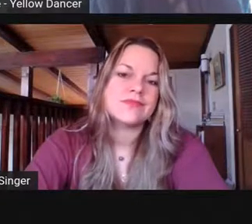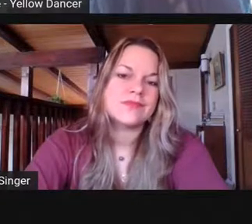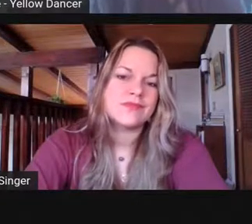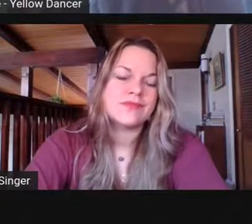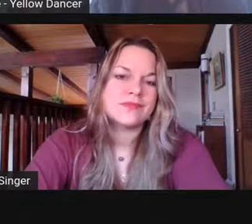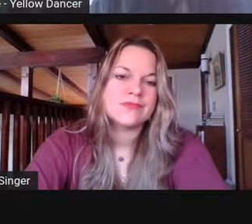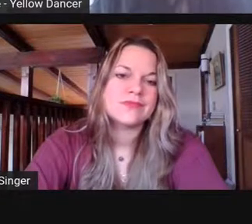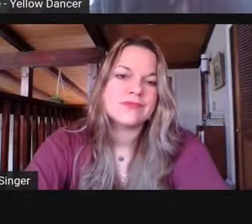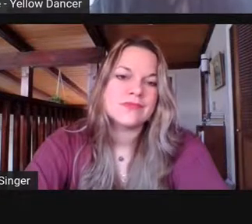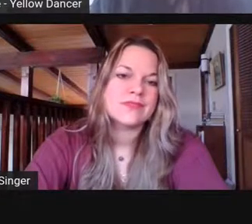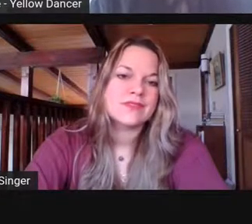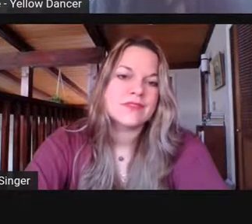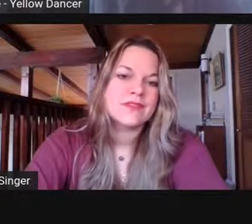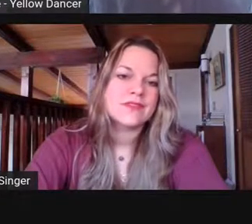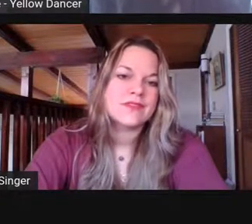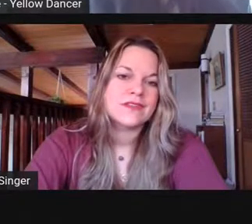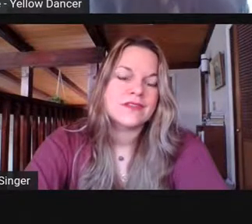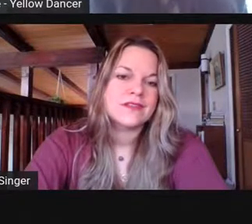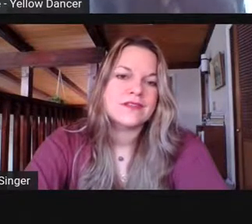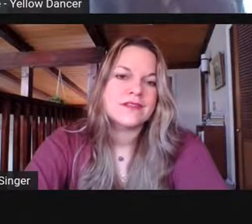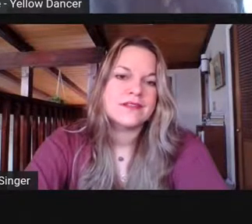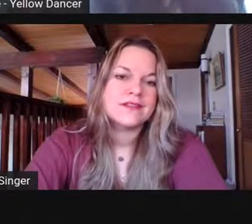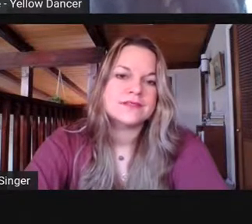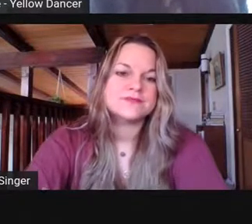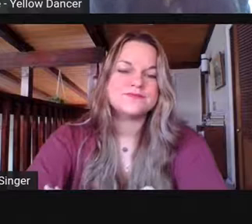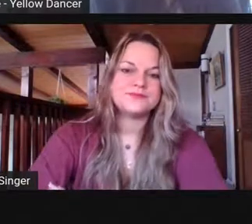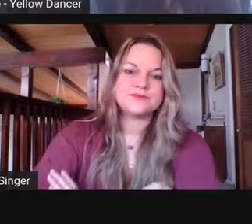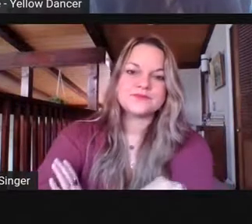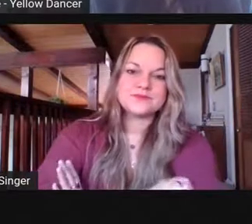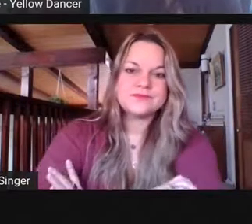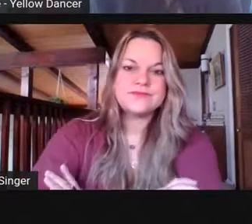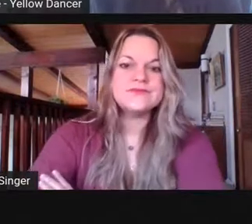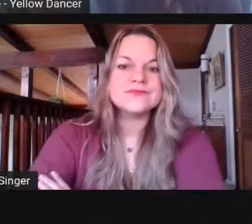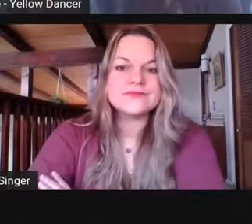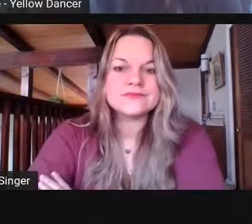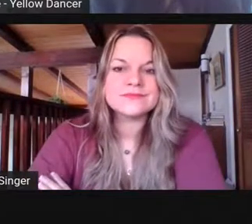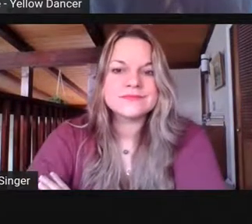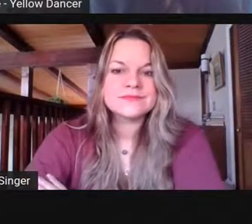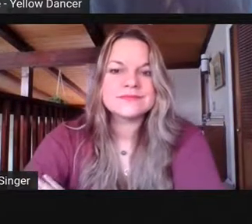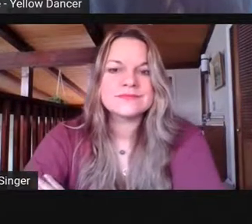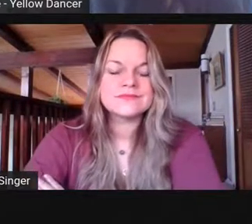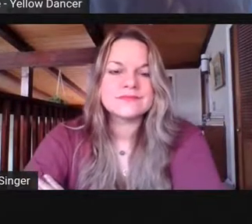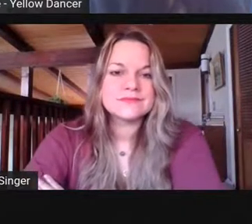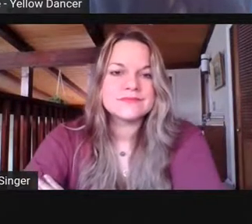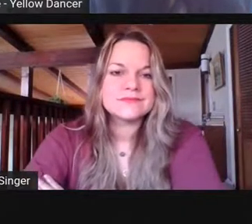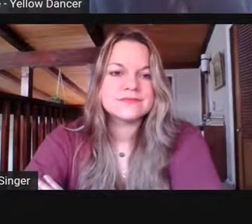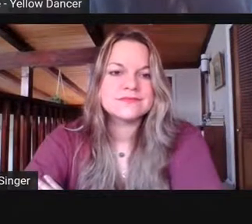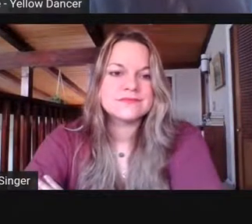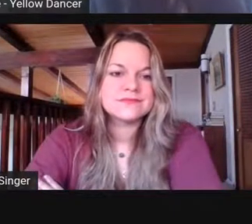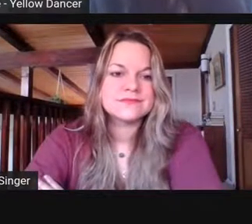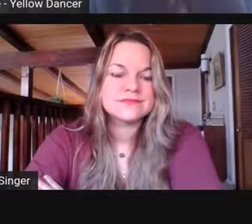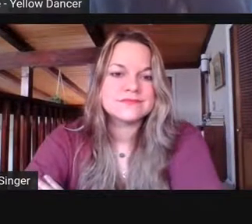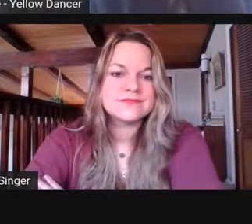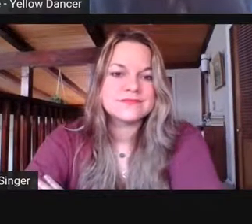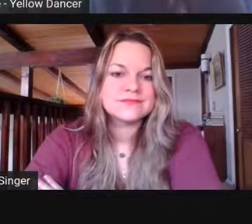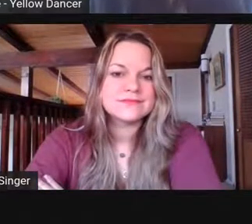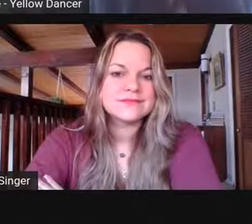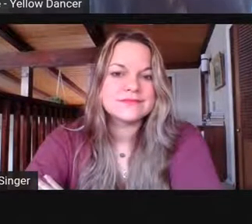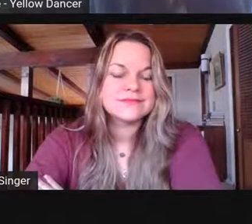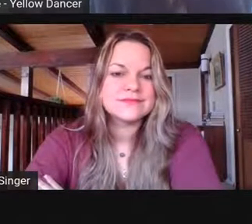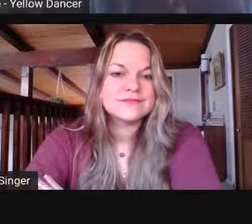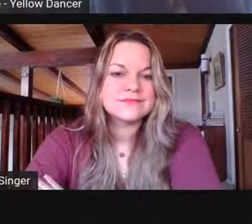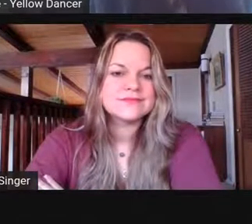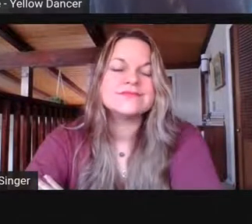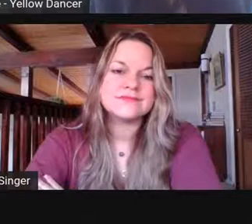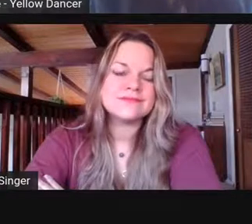and the writing. Actually does lend a rhythm to the movement, which was so beautifully